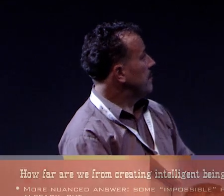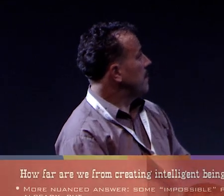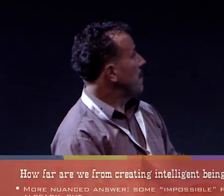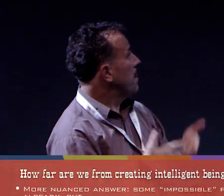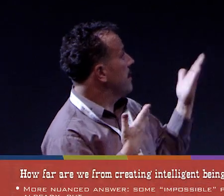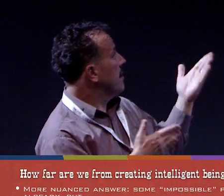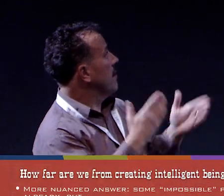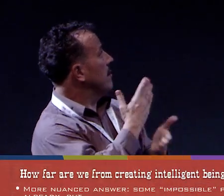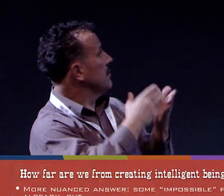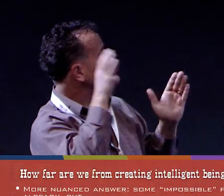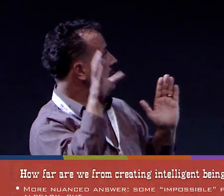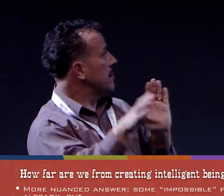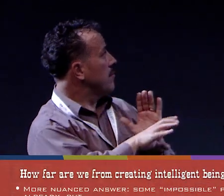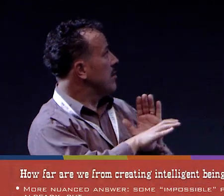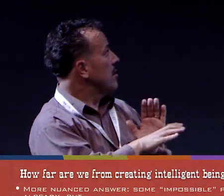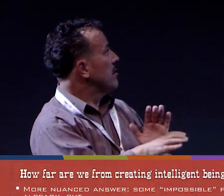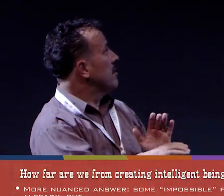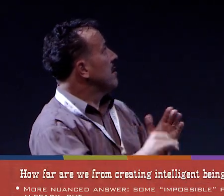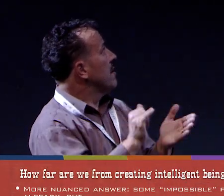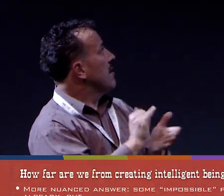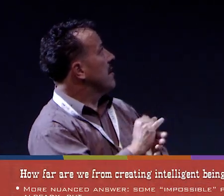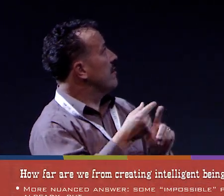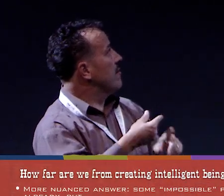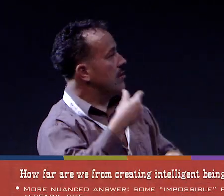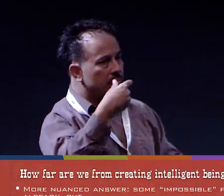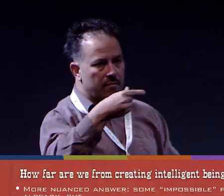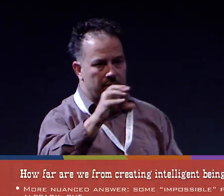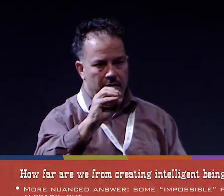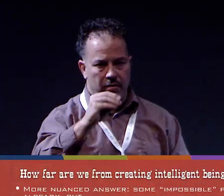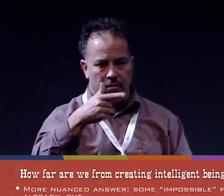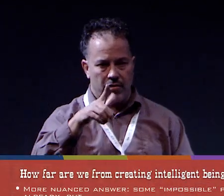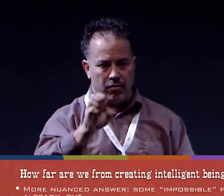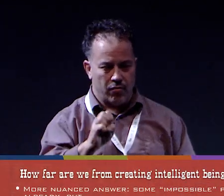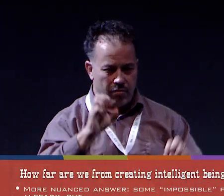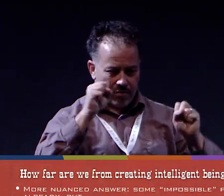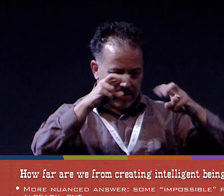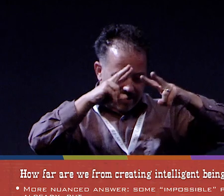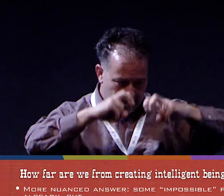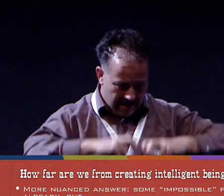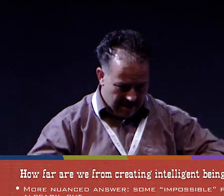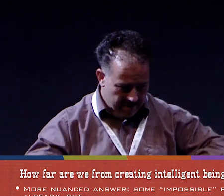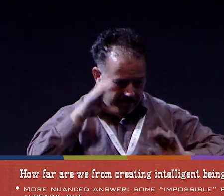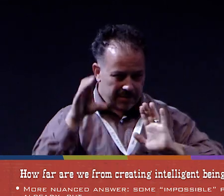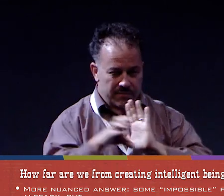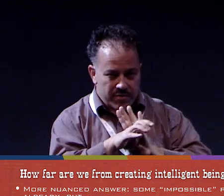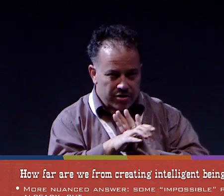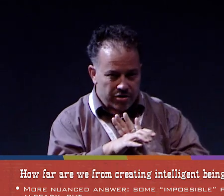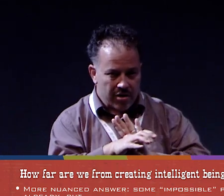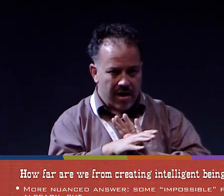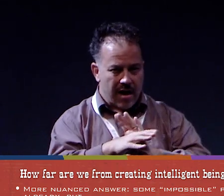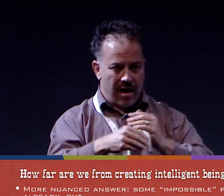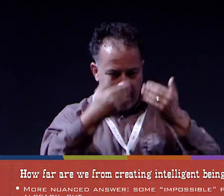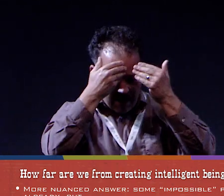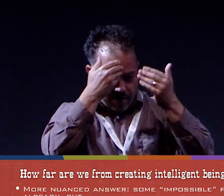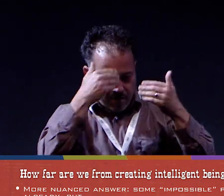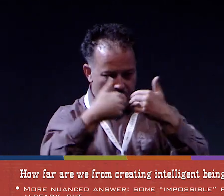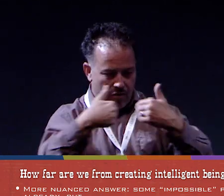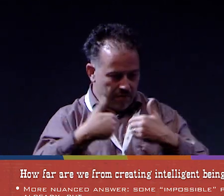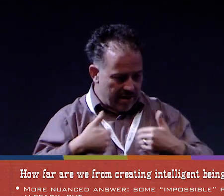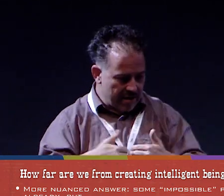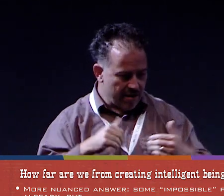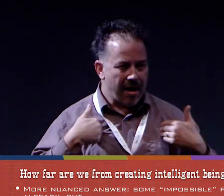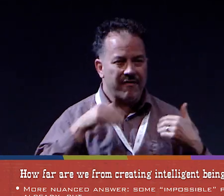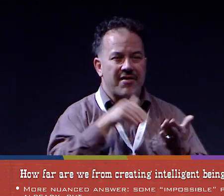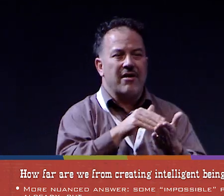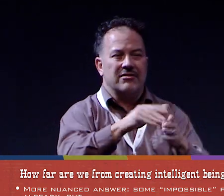Here are some pictures from a system that Google has. So Google can analyze an image and discriminate any of thousands of different kinds